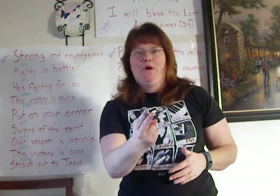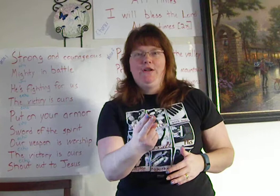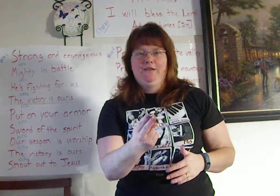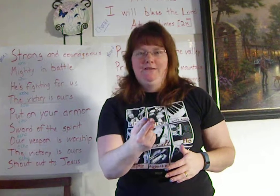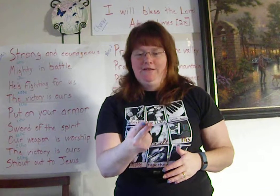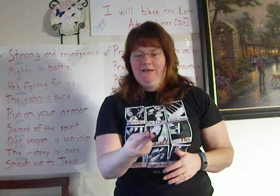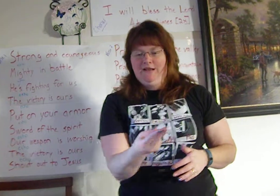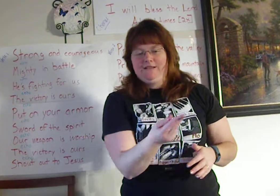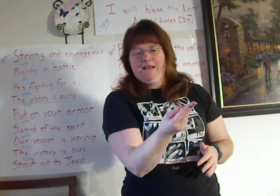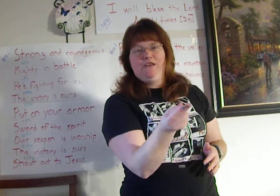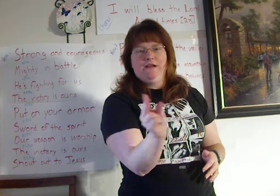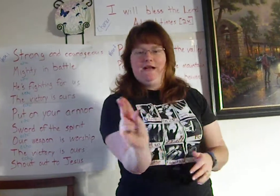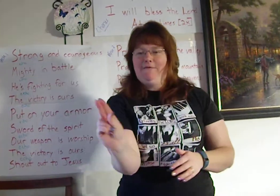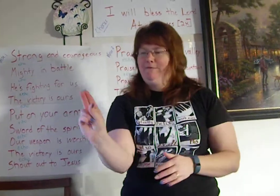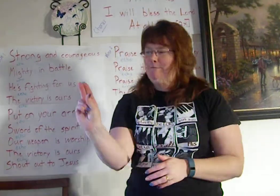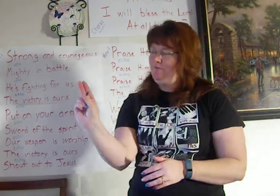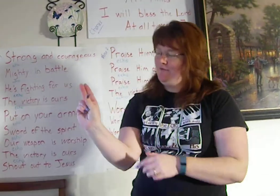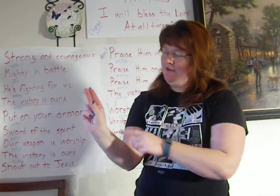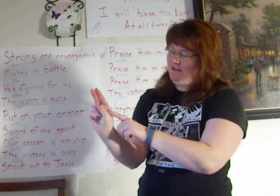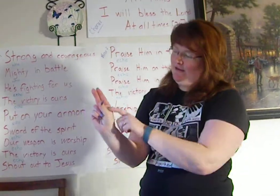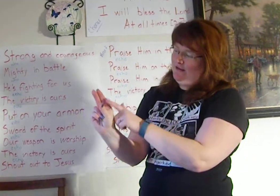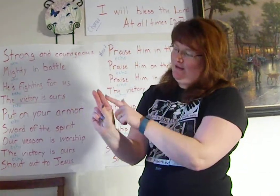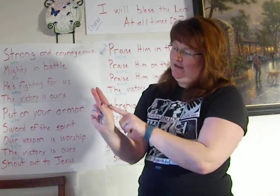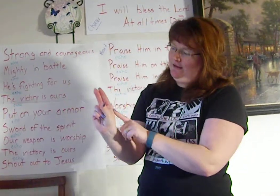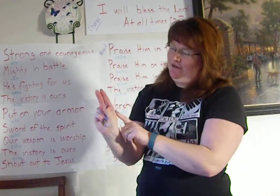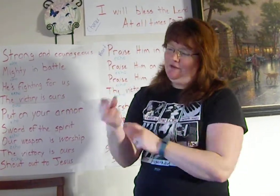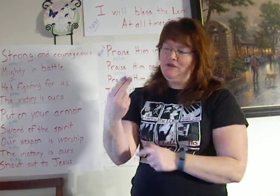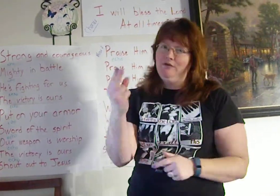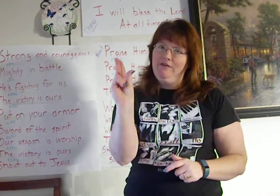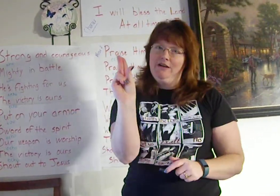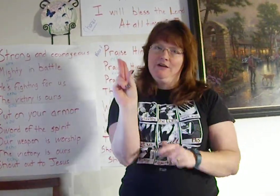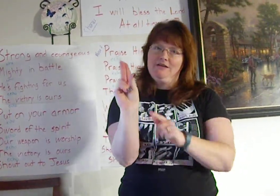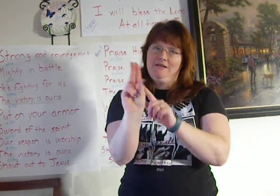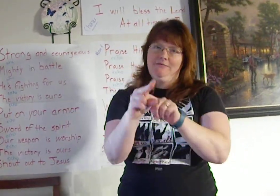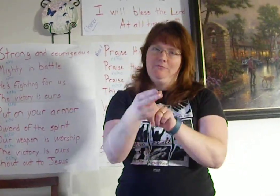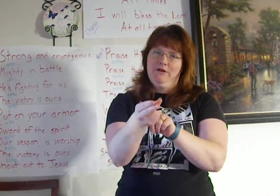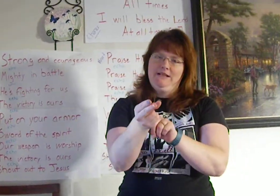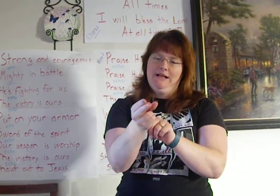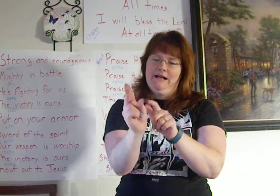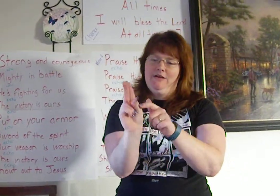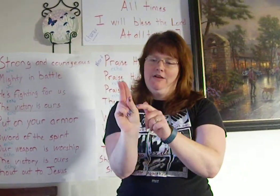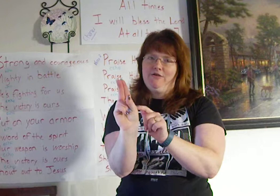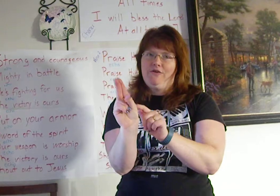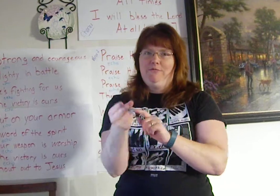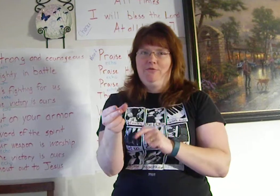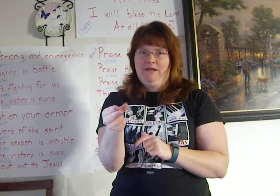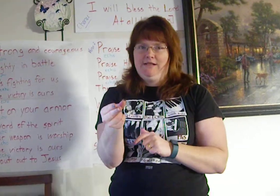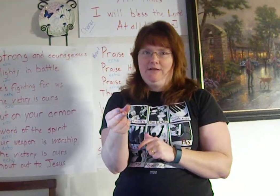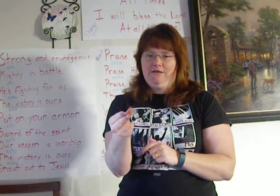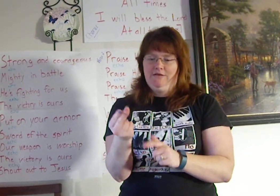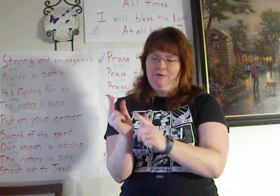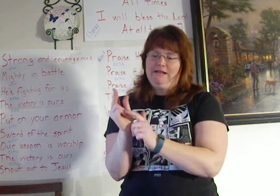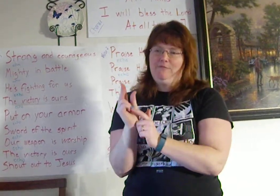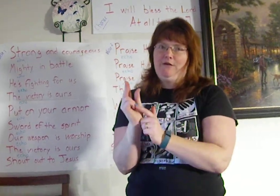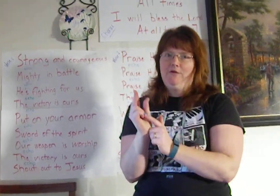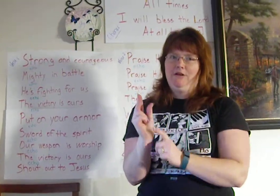sword. It's like you have 2 fingers pointing out and your thumb points out. The rest of them are folded